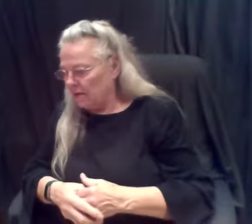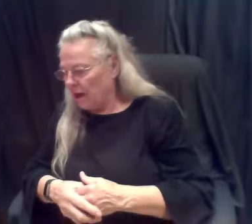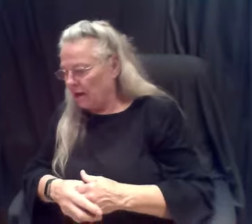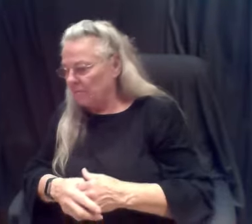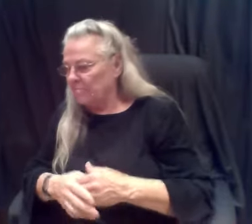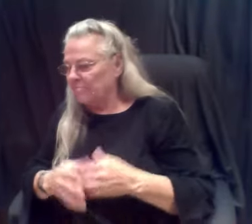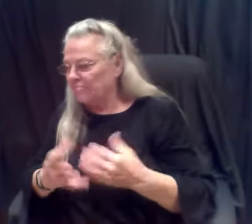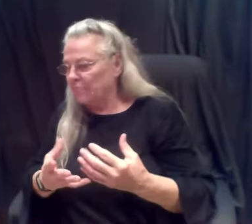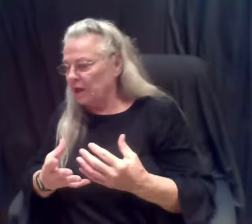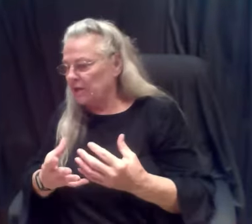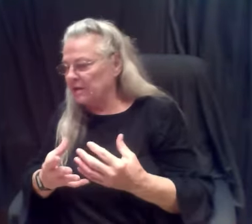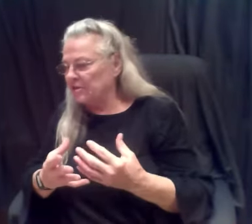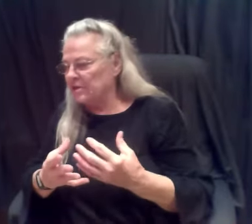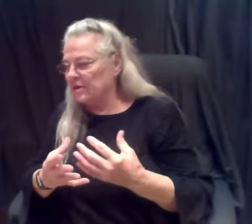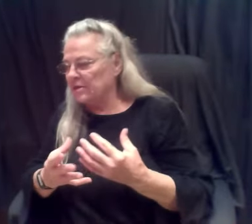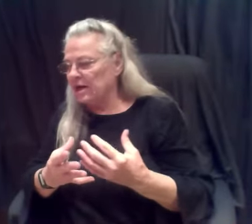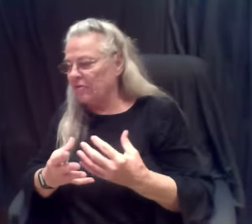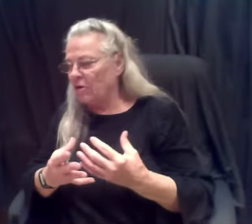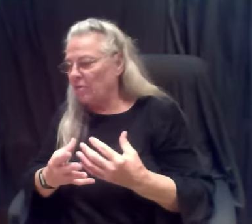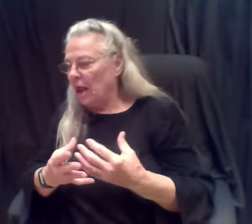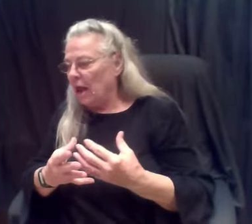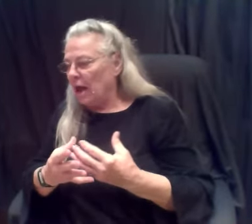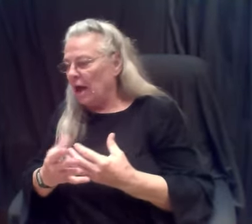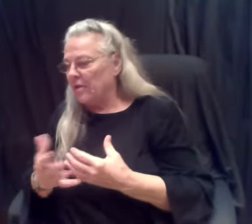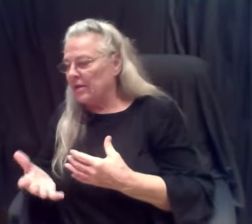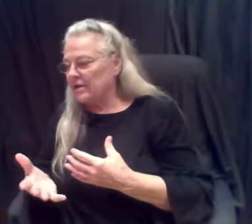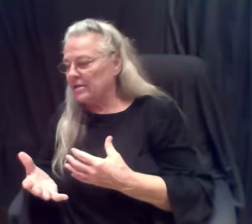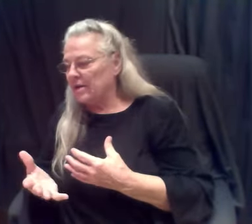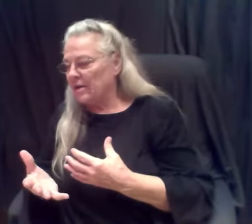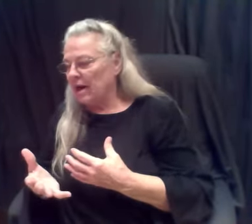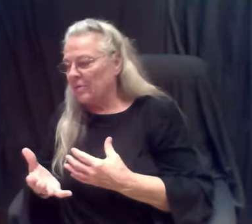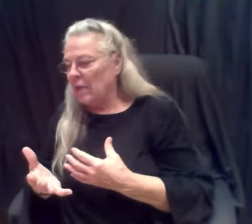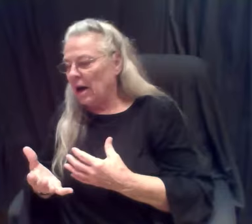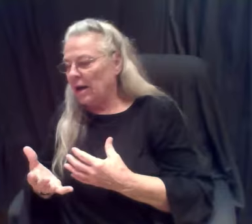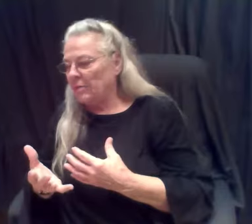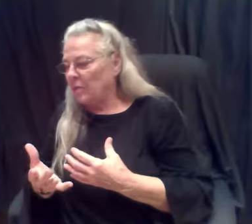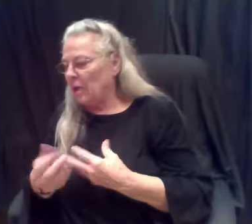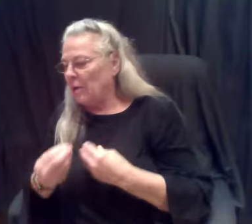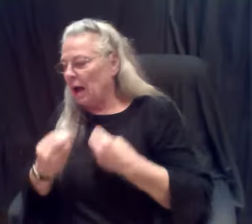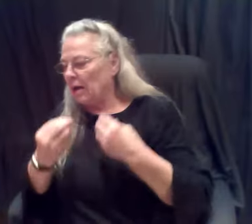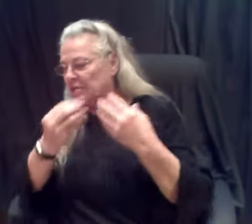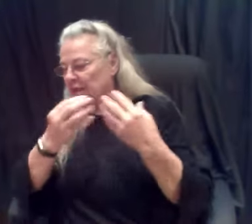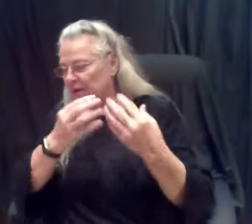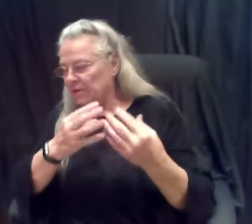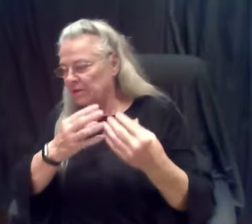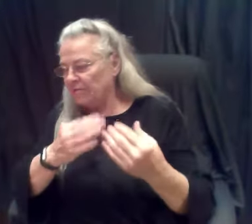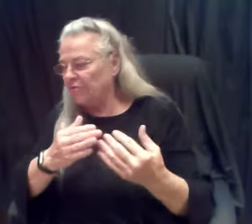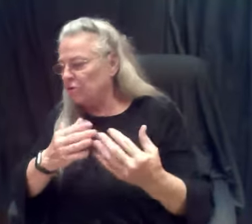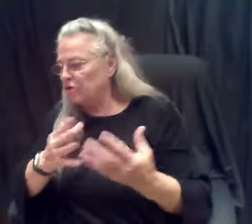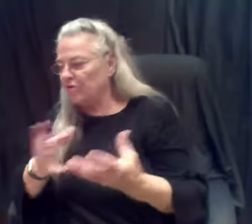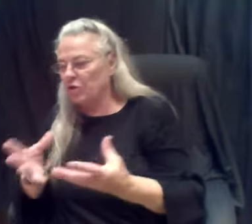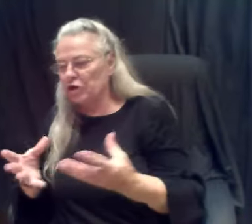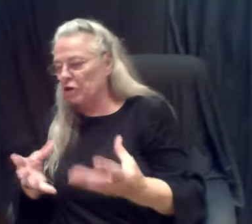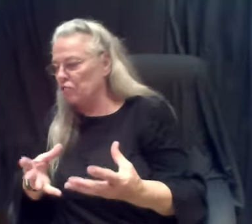Um, because there's several. This little light of mine is the first verse